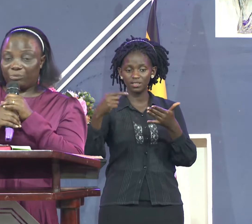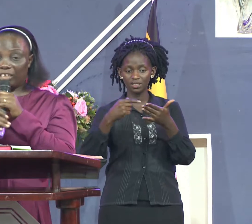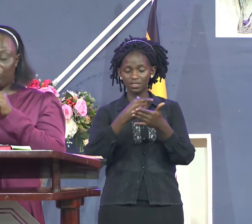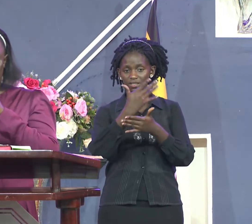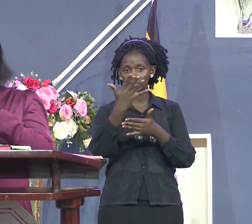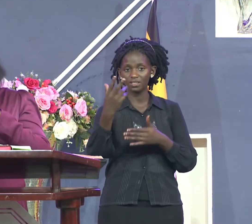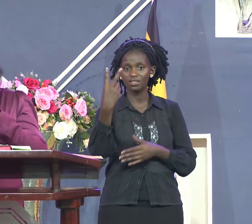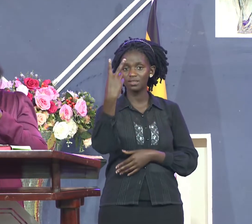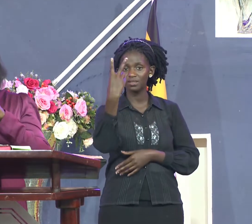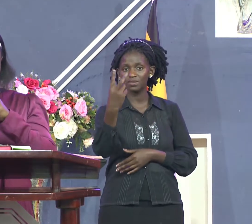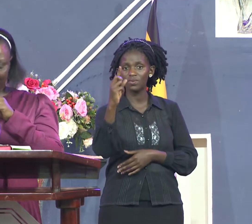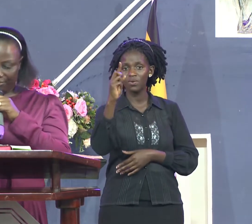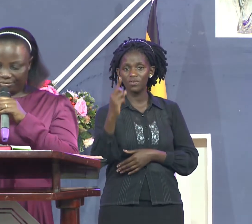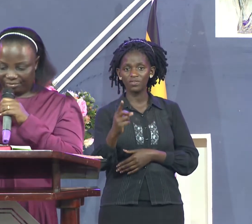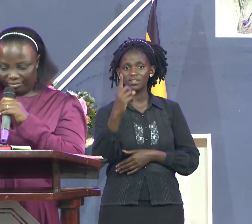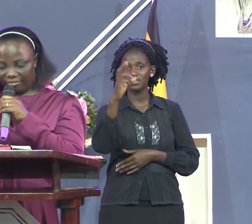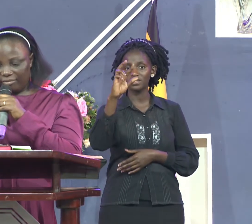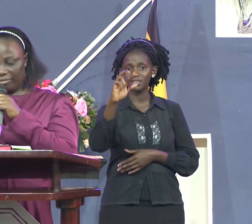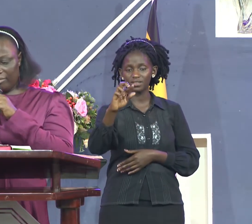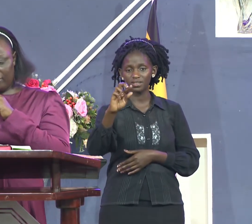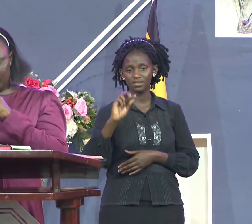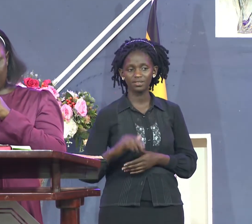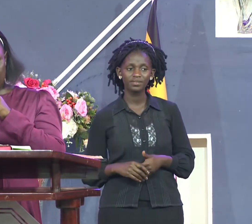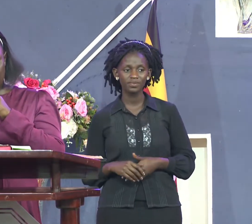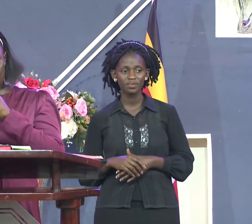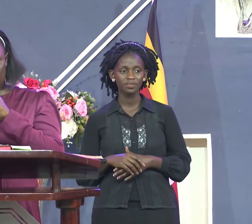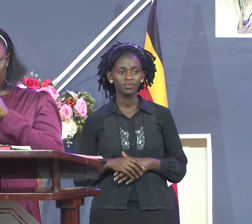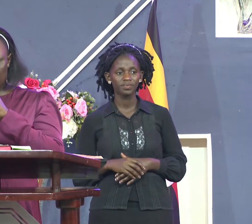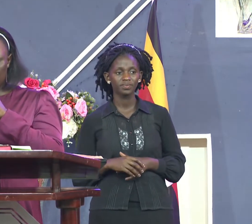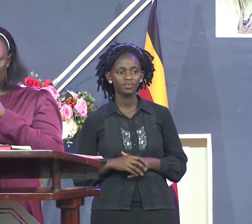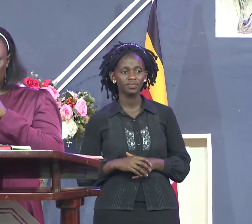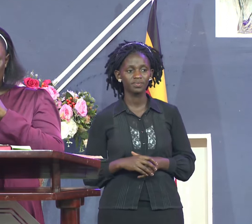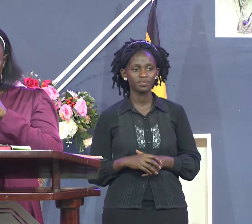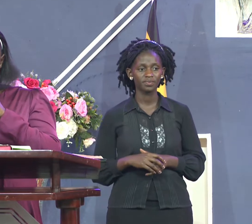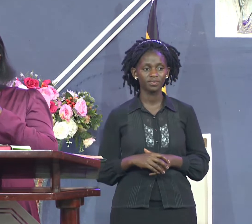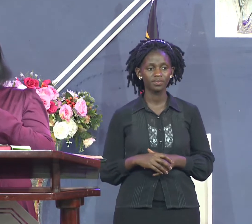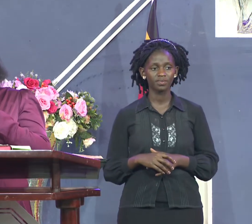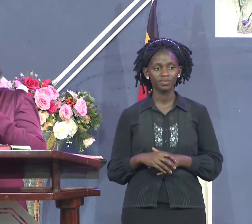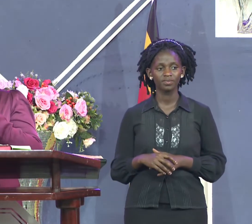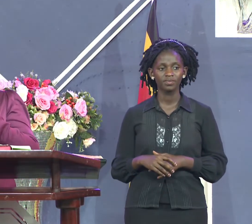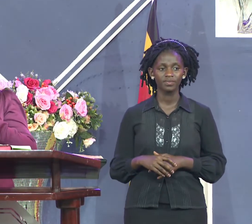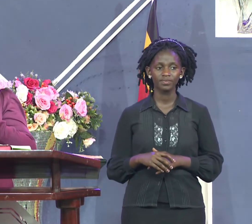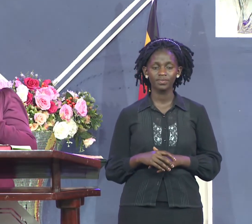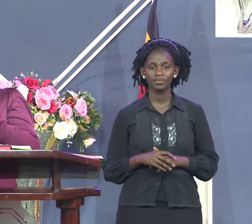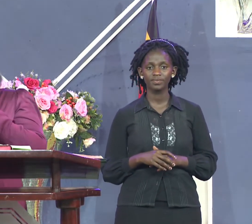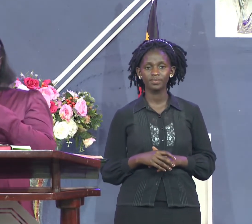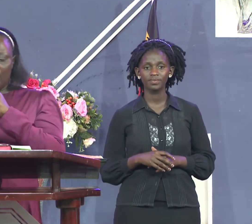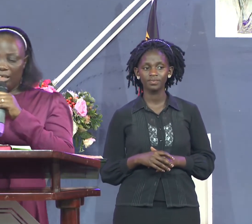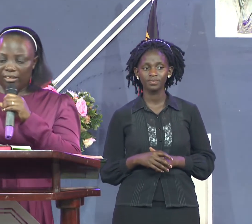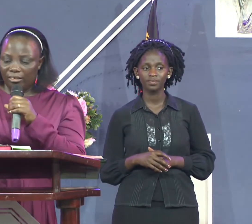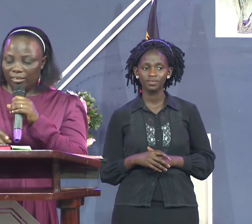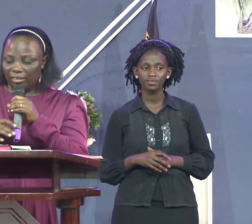Genesis chapter 2 verse 18. The woman in the book of Genesis 2:18 lubereberye 2:18